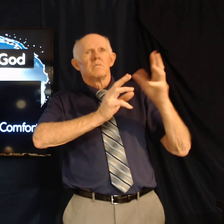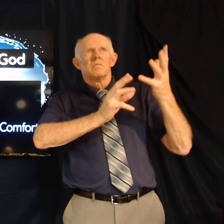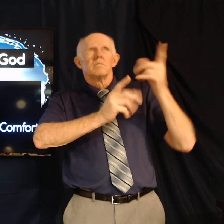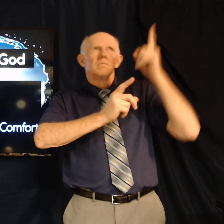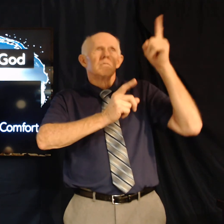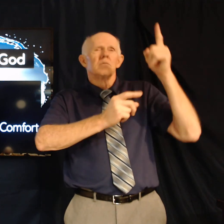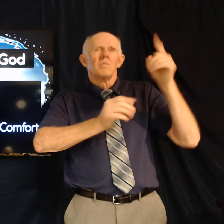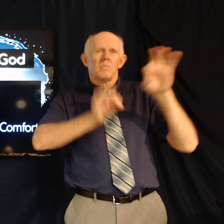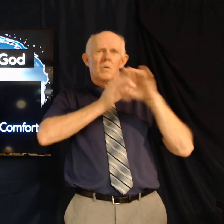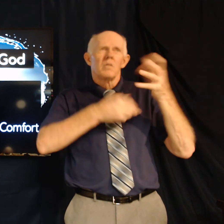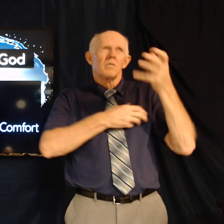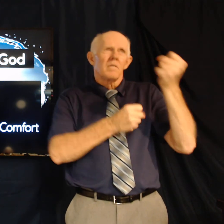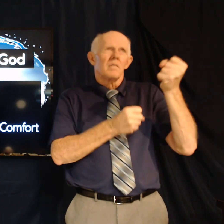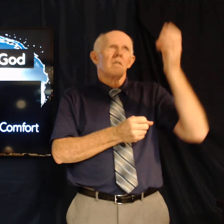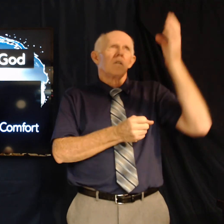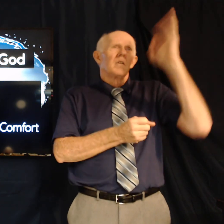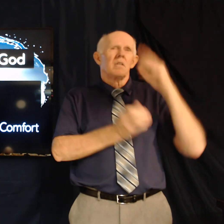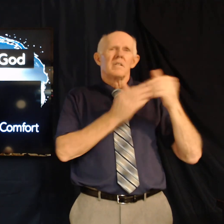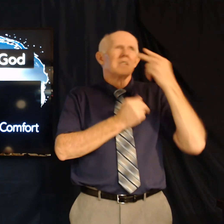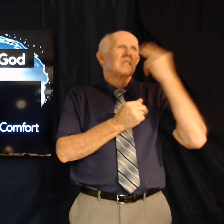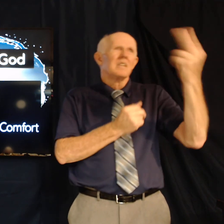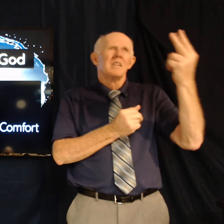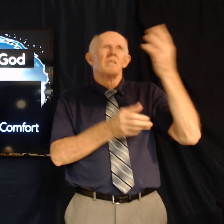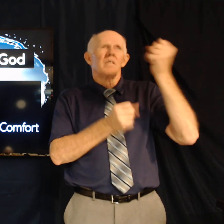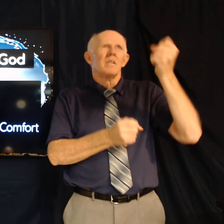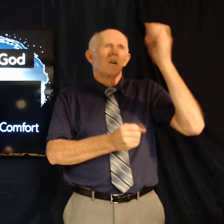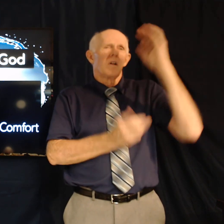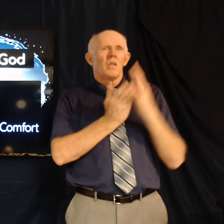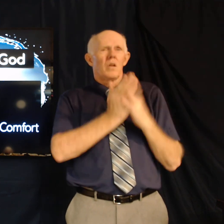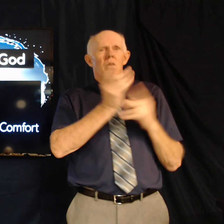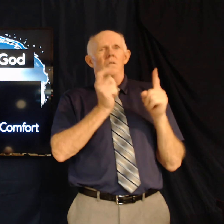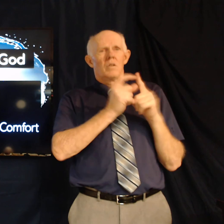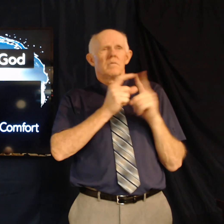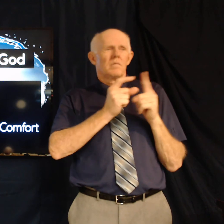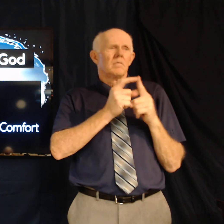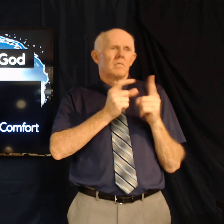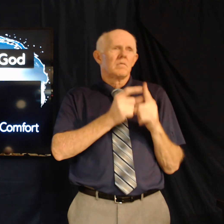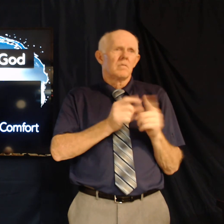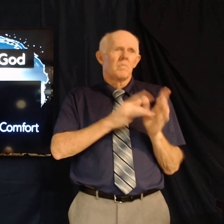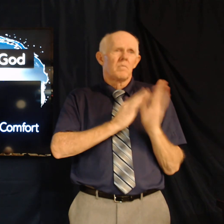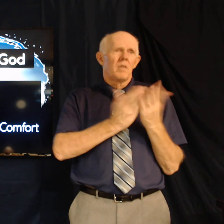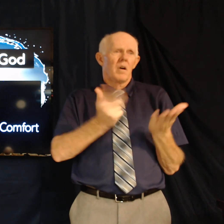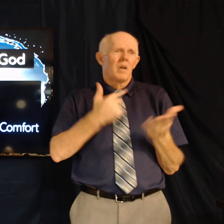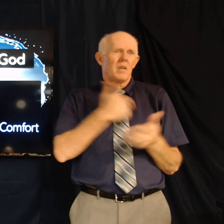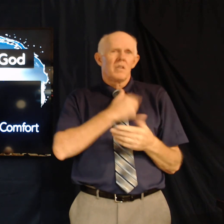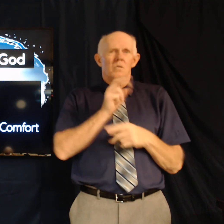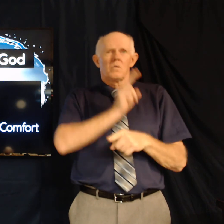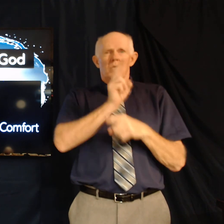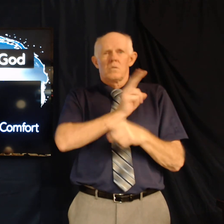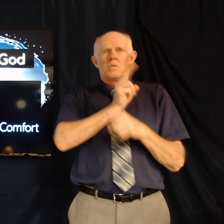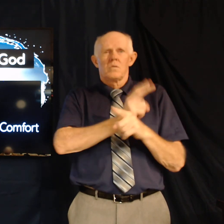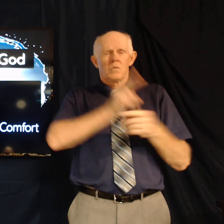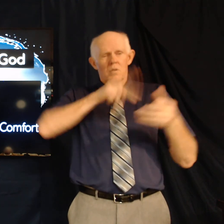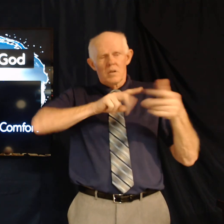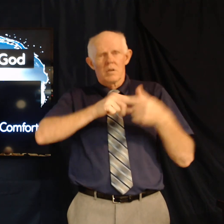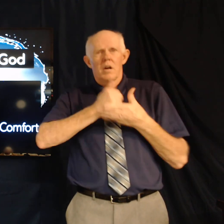We reverence Him. And it's important that we trust Him. And we see through His Word, through the Bible. We use the Bible